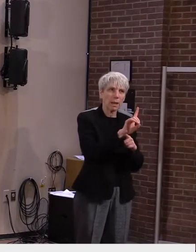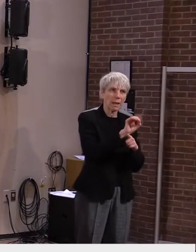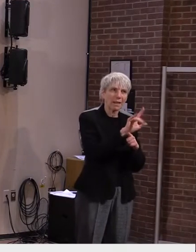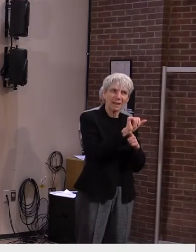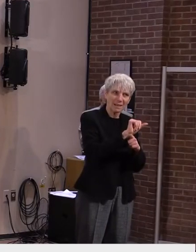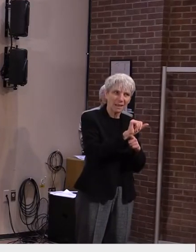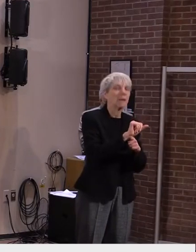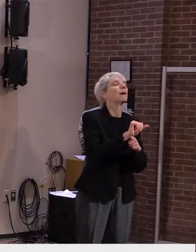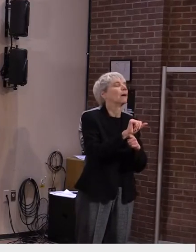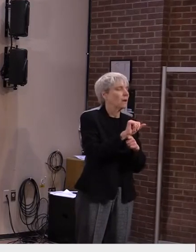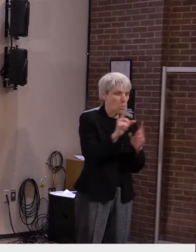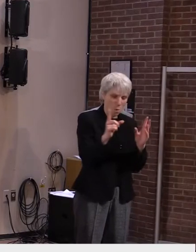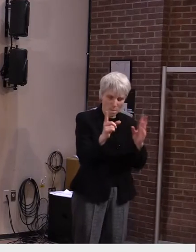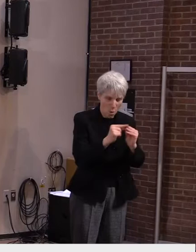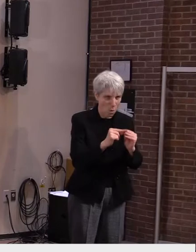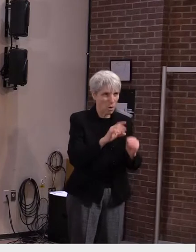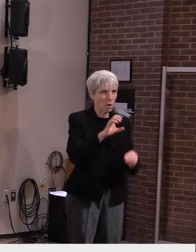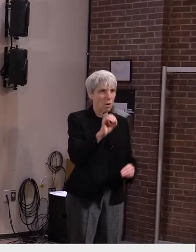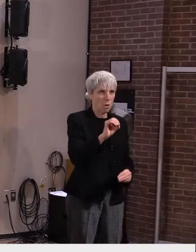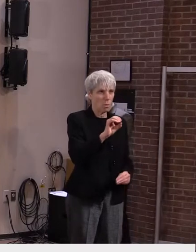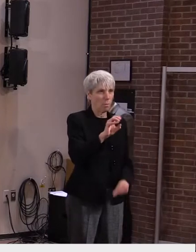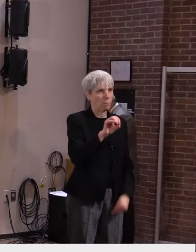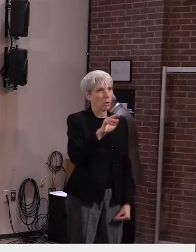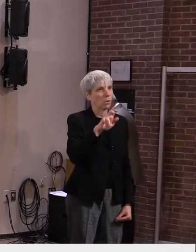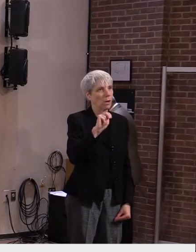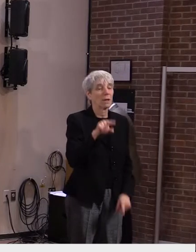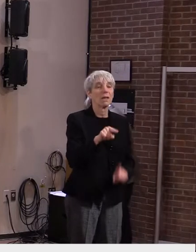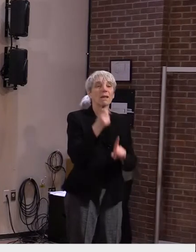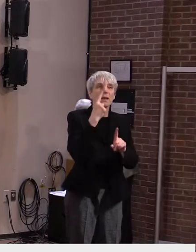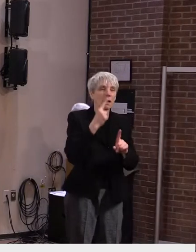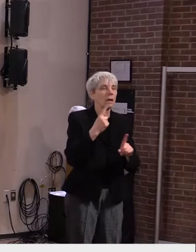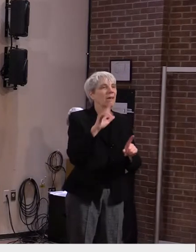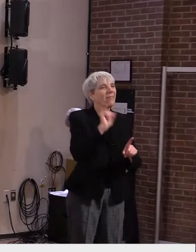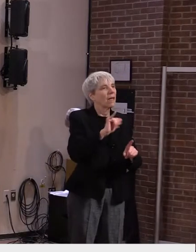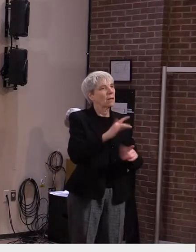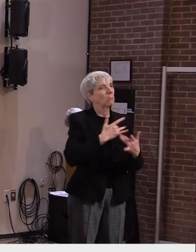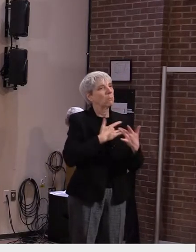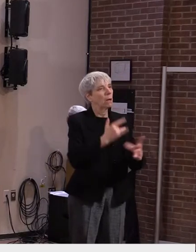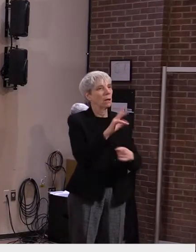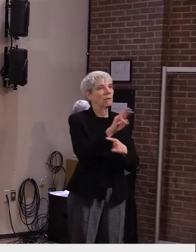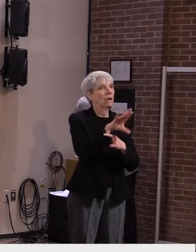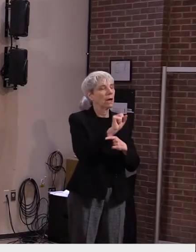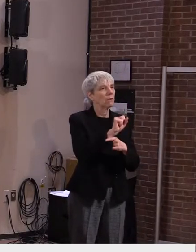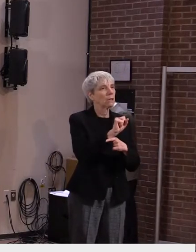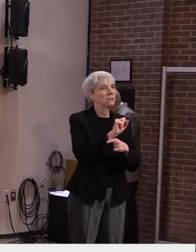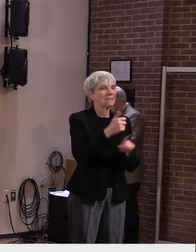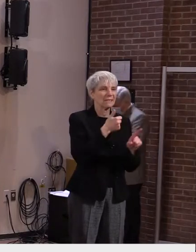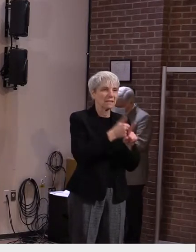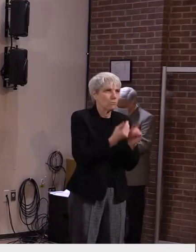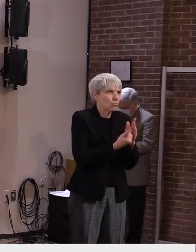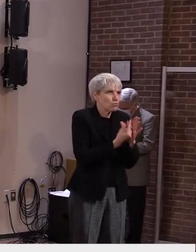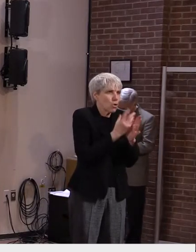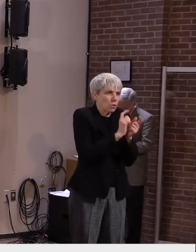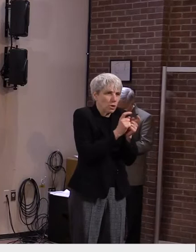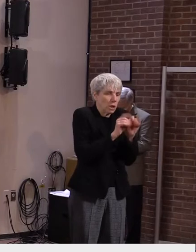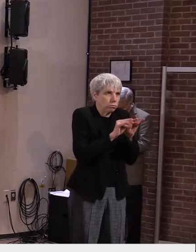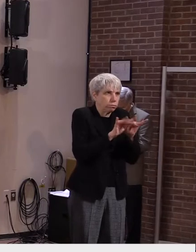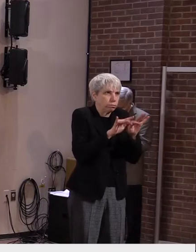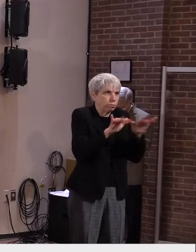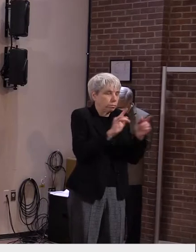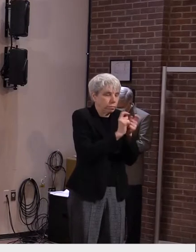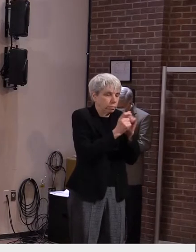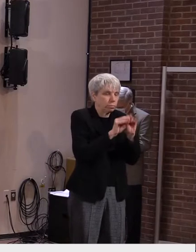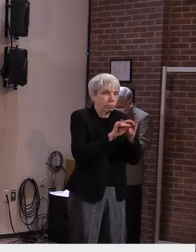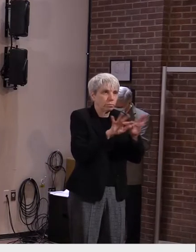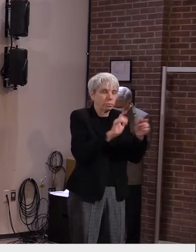This is expected of viruses, as we've said in the past. It's why we have new flu vaccines each year to deal